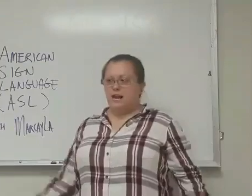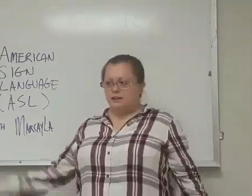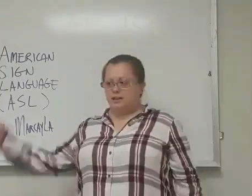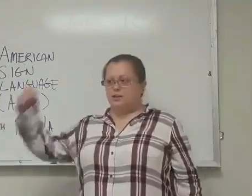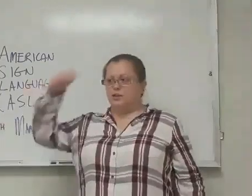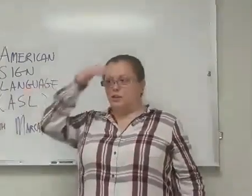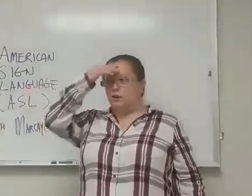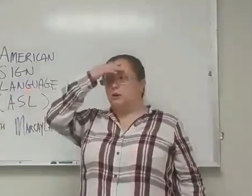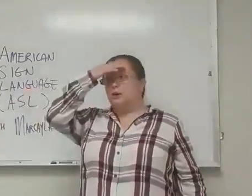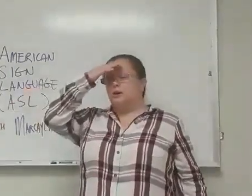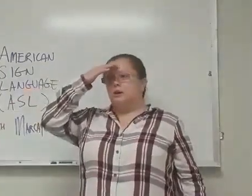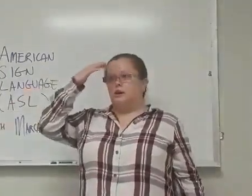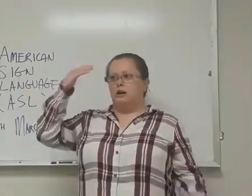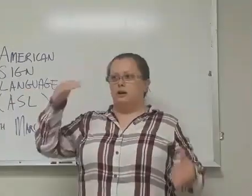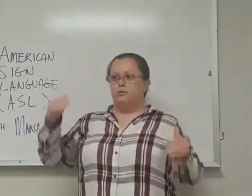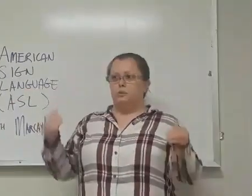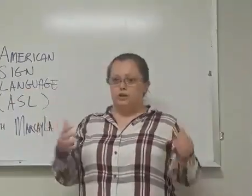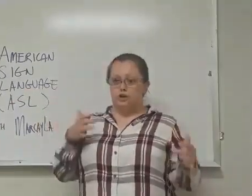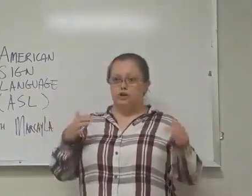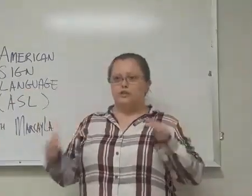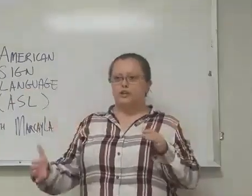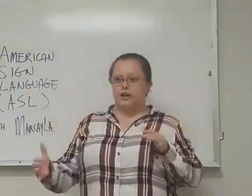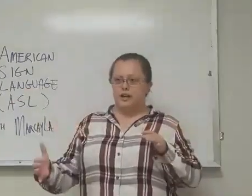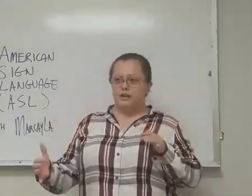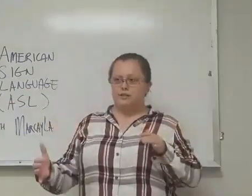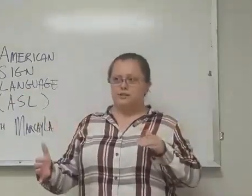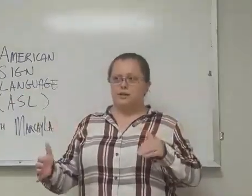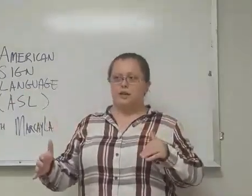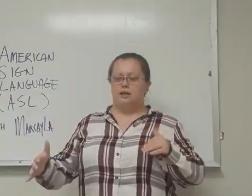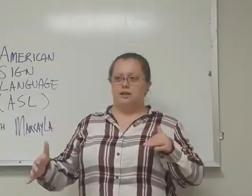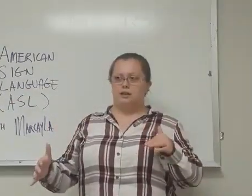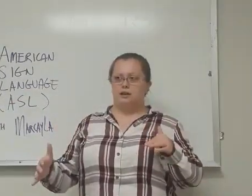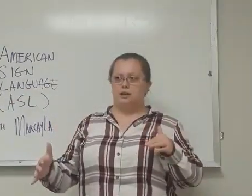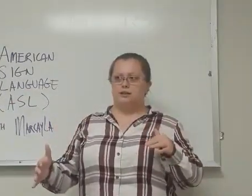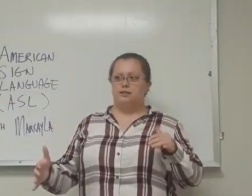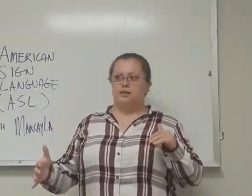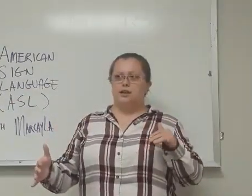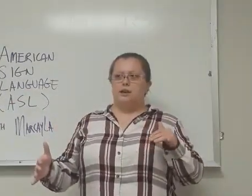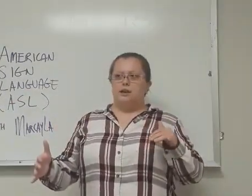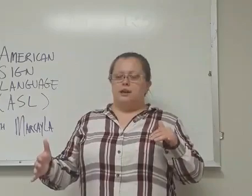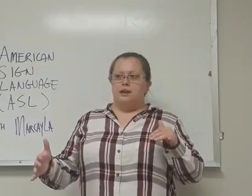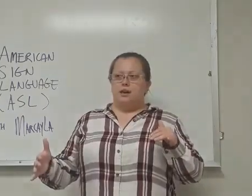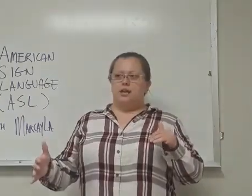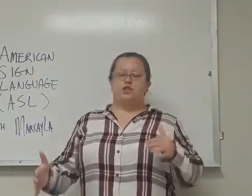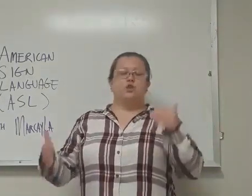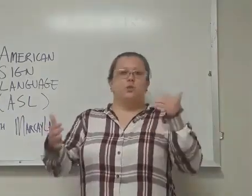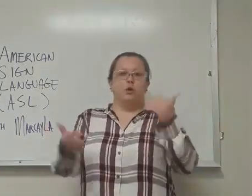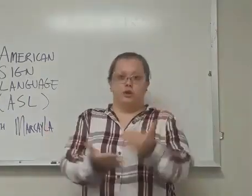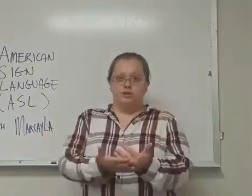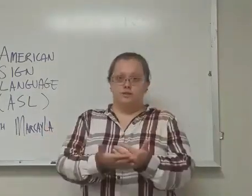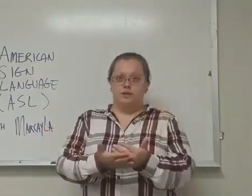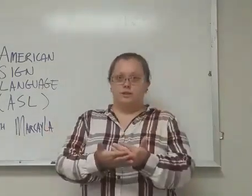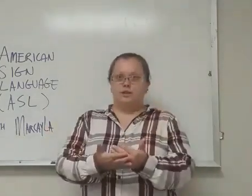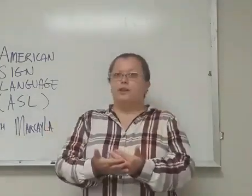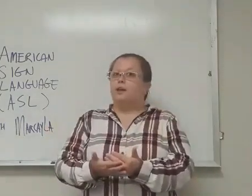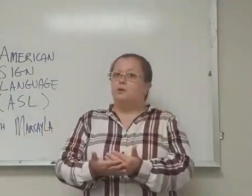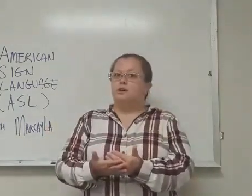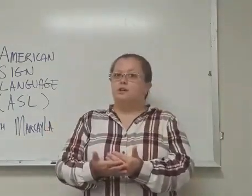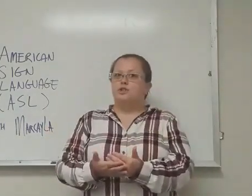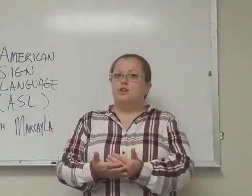Exactly. So when you're using your hands, it's the words of the language, and